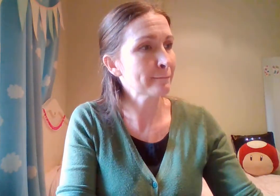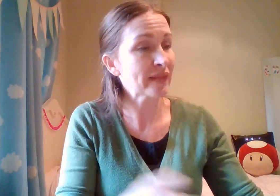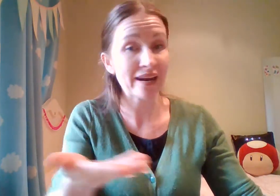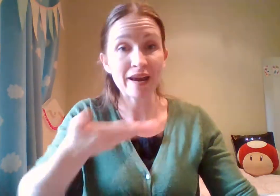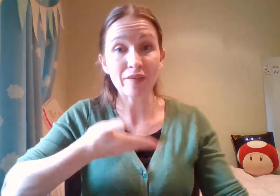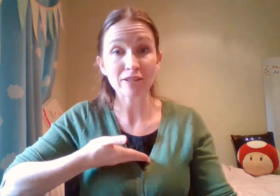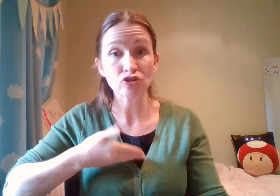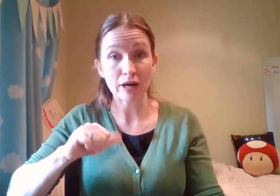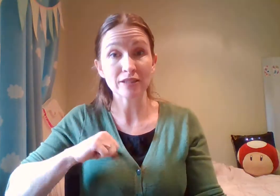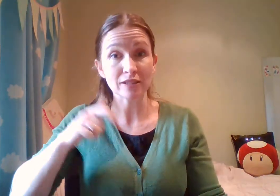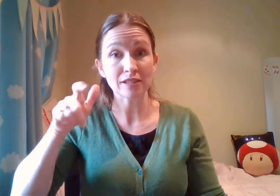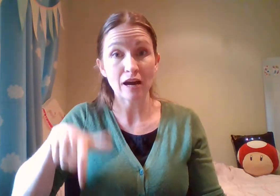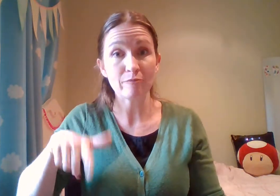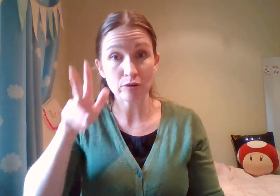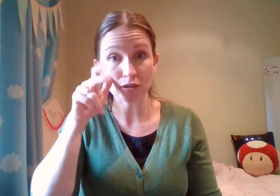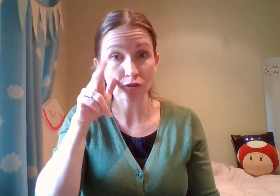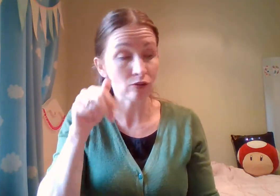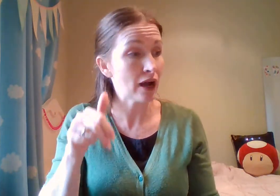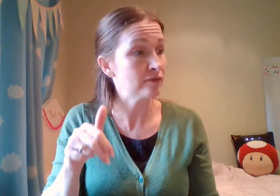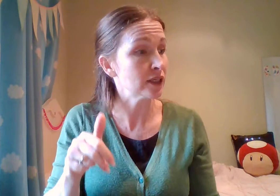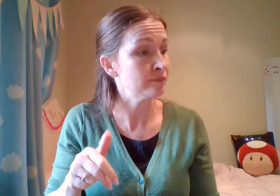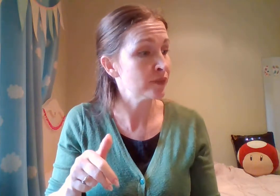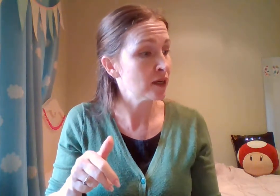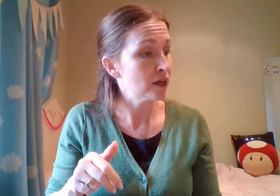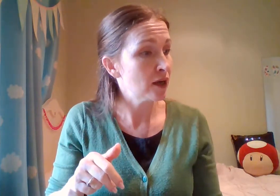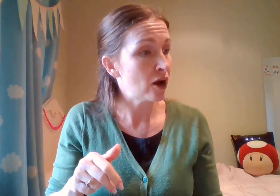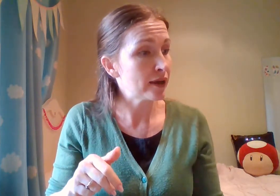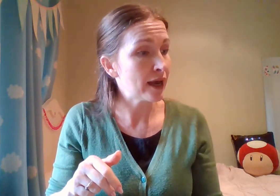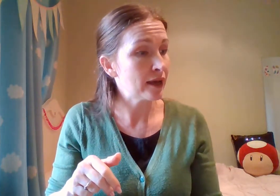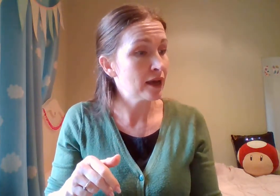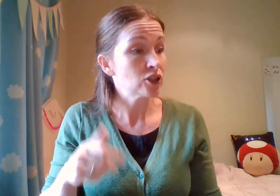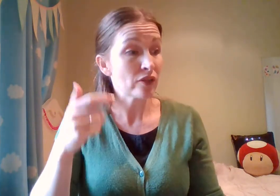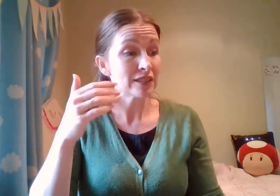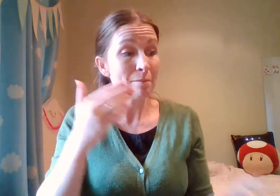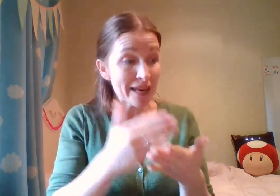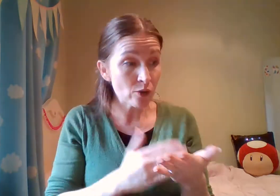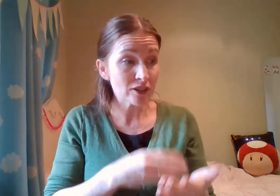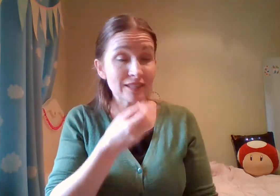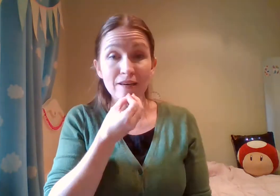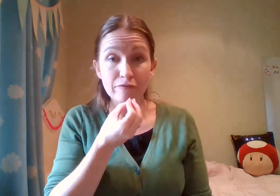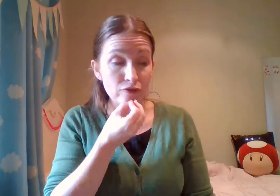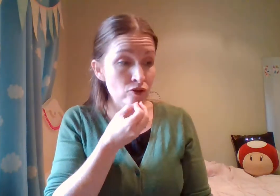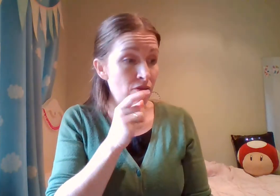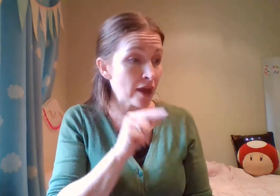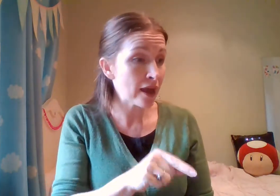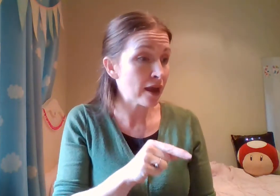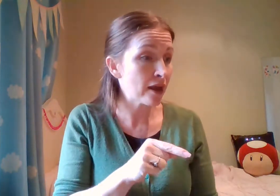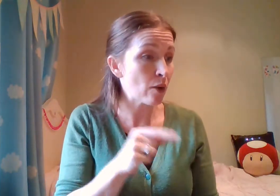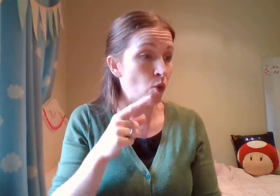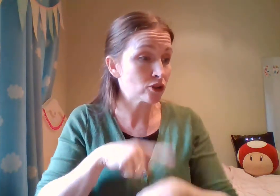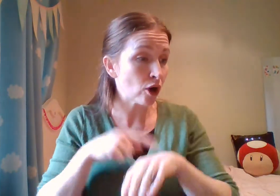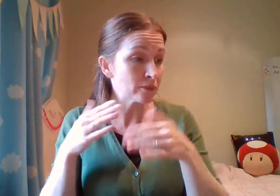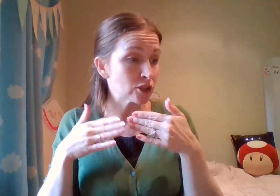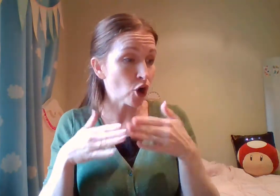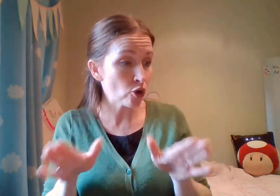and hand that straight to the staff person to look after. Okay, so there's a menu, as I said, of food there and what times it's